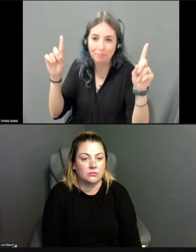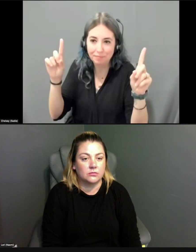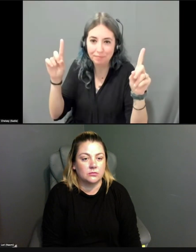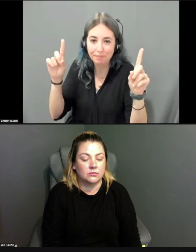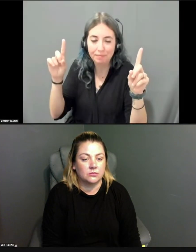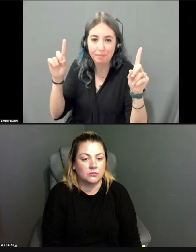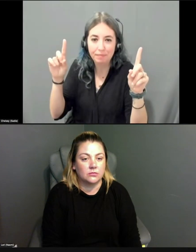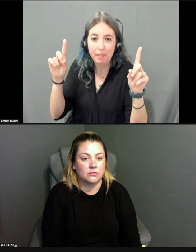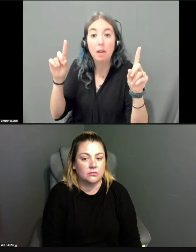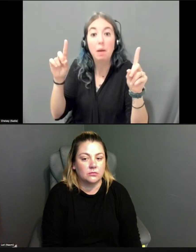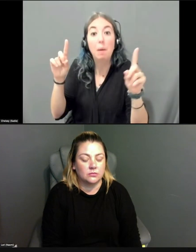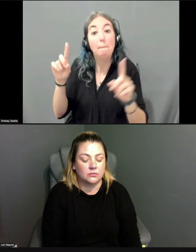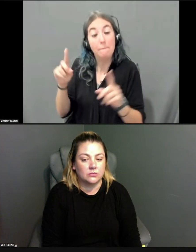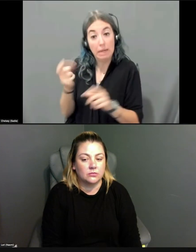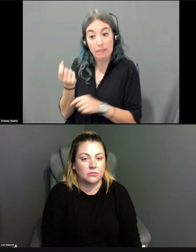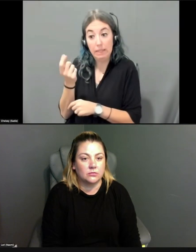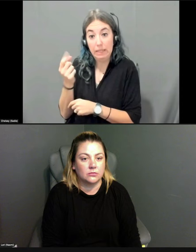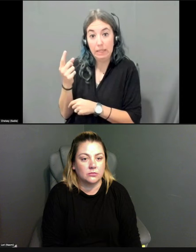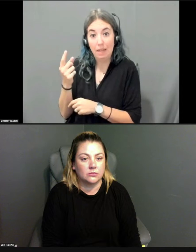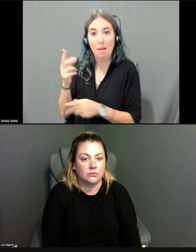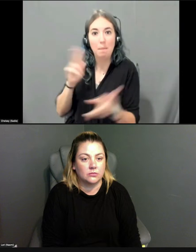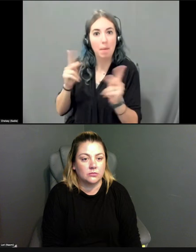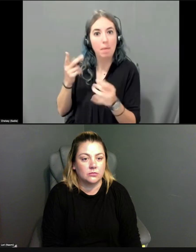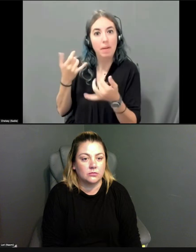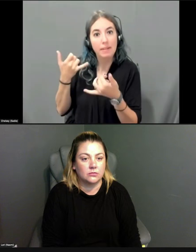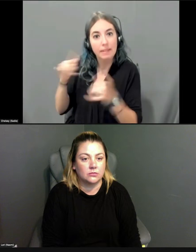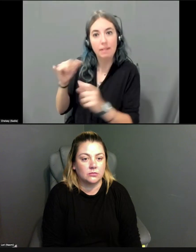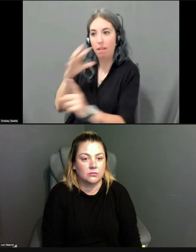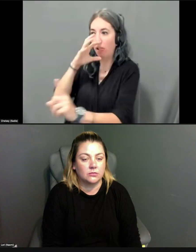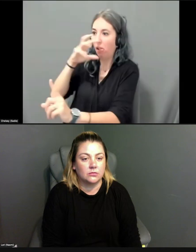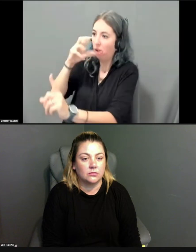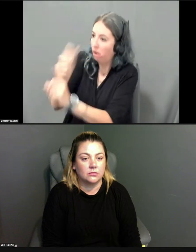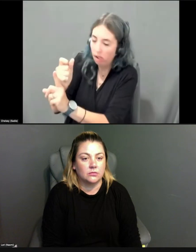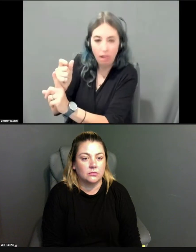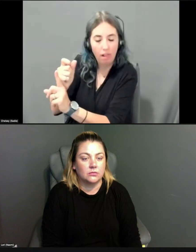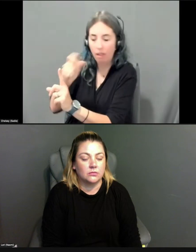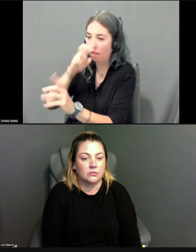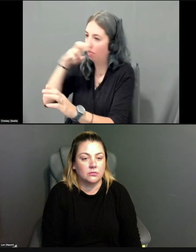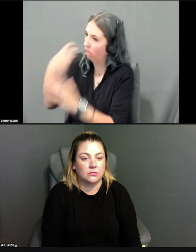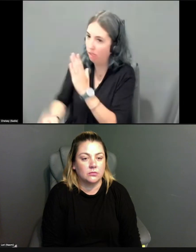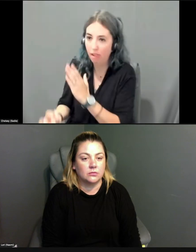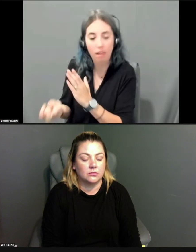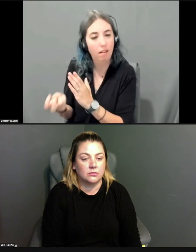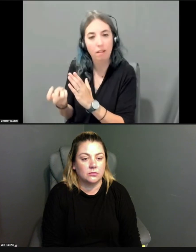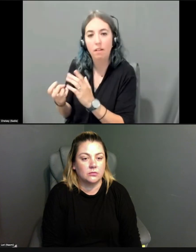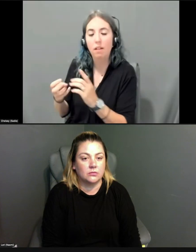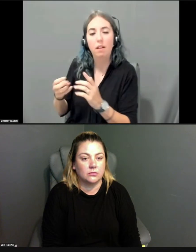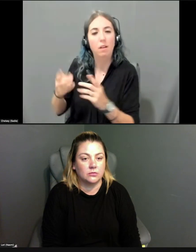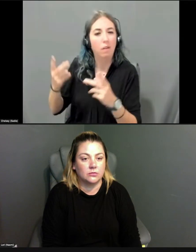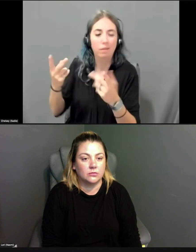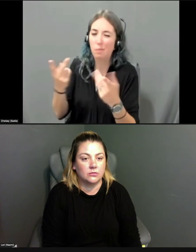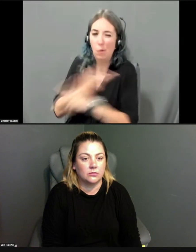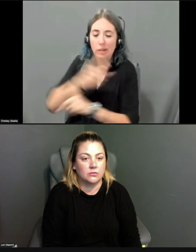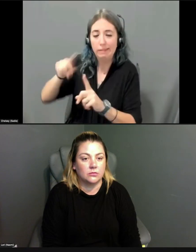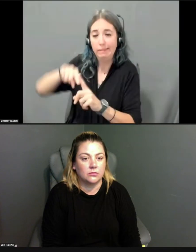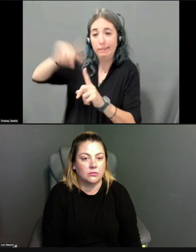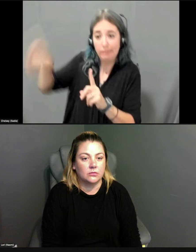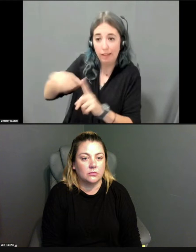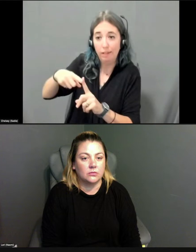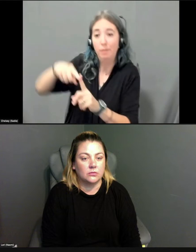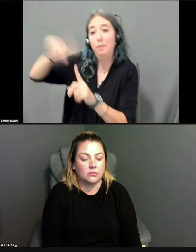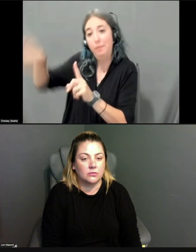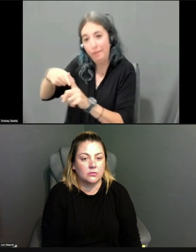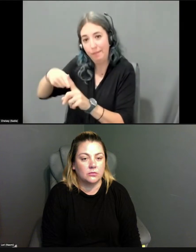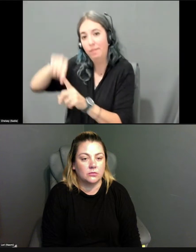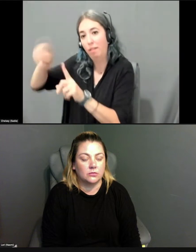back into this cycle of dieting. So basically, thanks to diet culture, this pursuit of an unattainable ideal